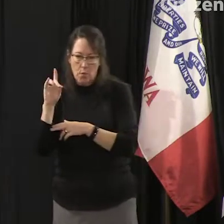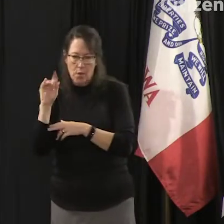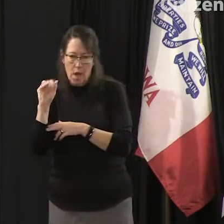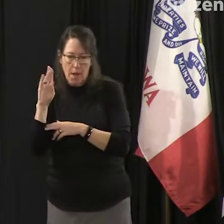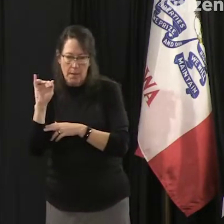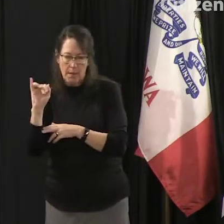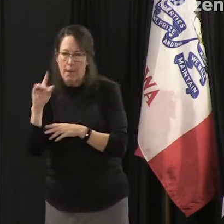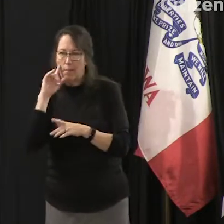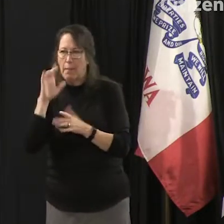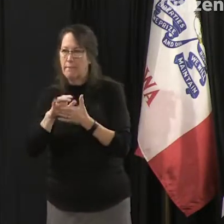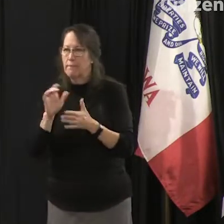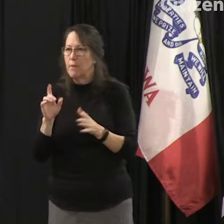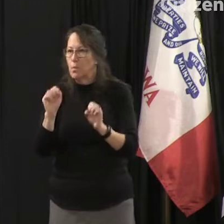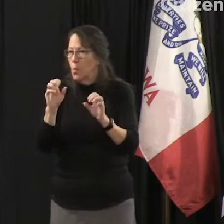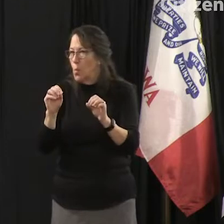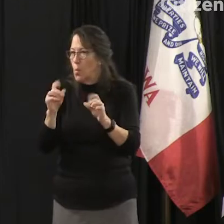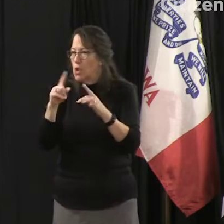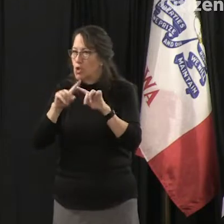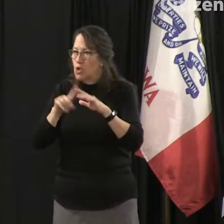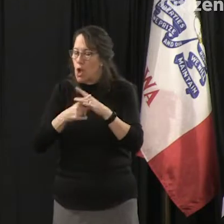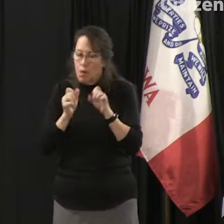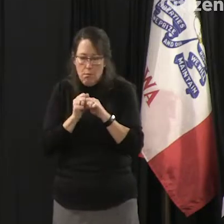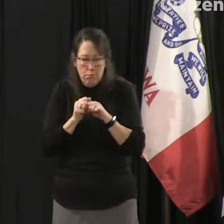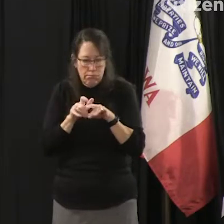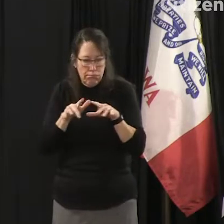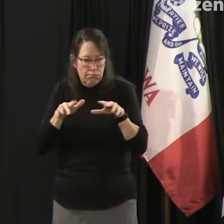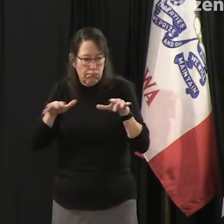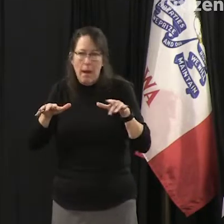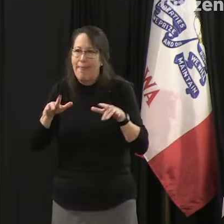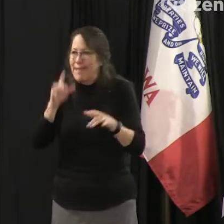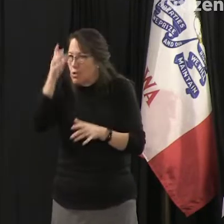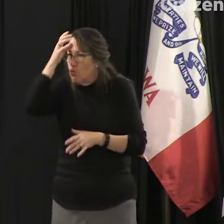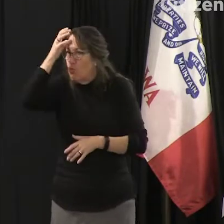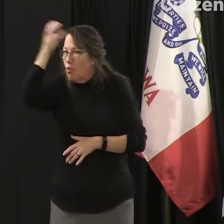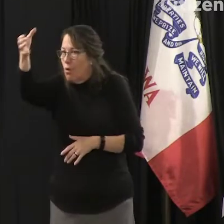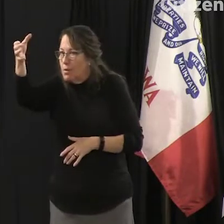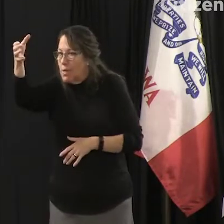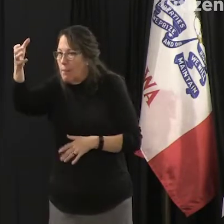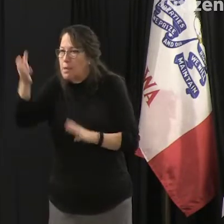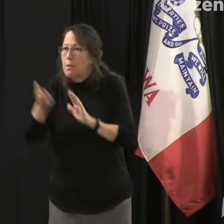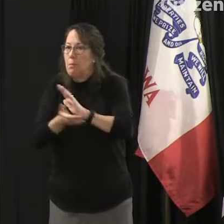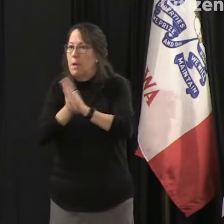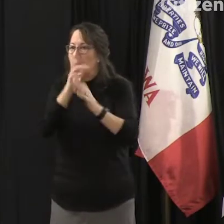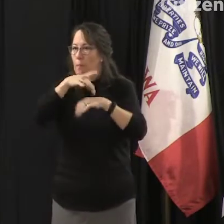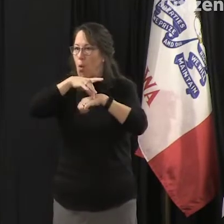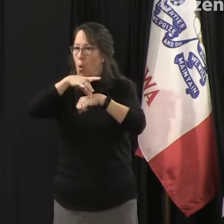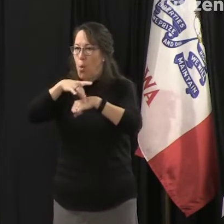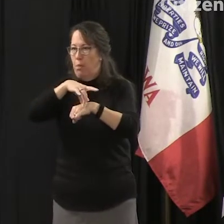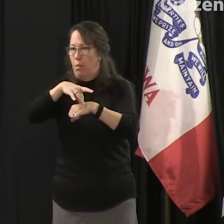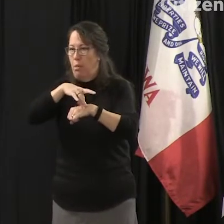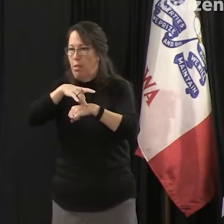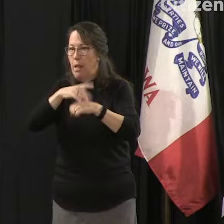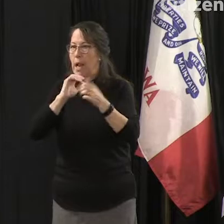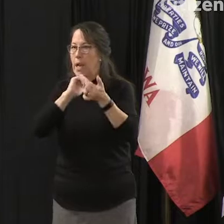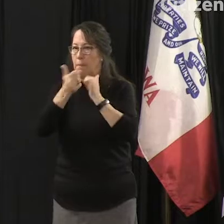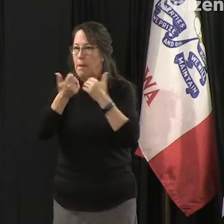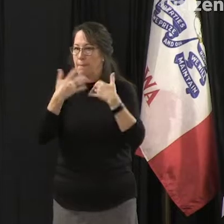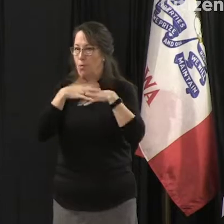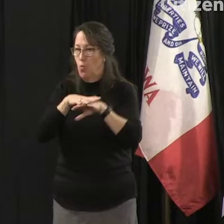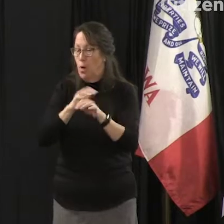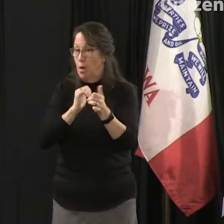those two there. So we're starting to extend this globally, this idea of competitive integrated